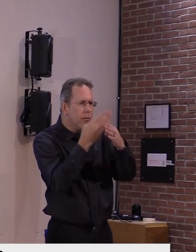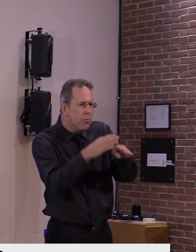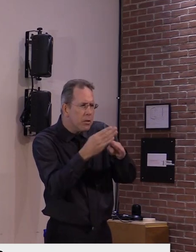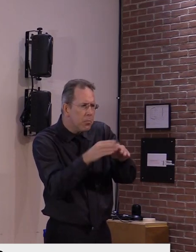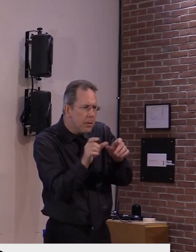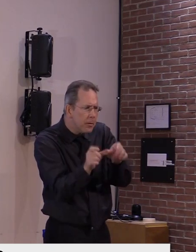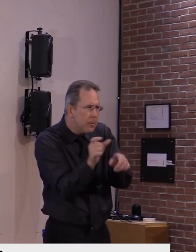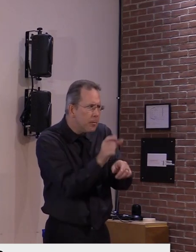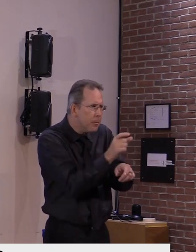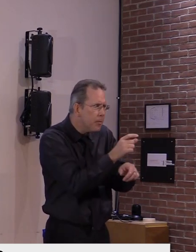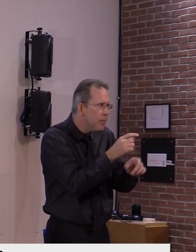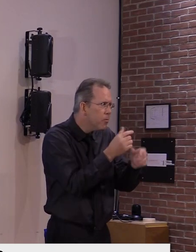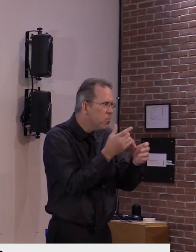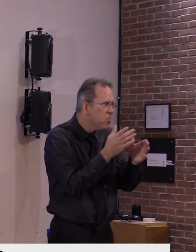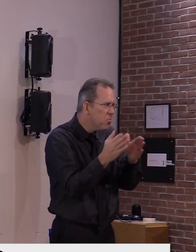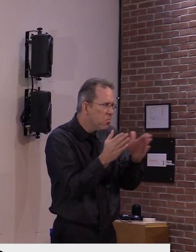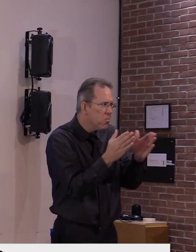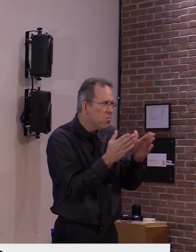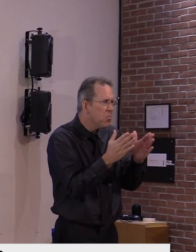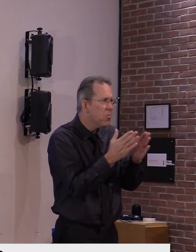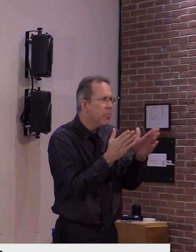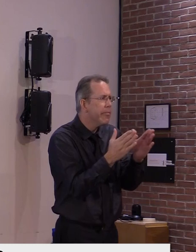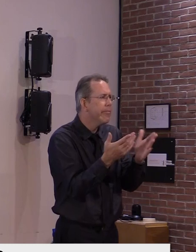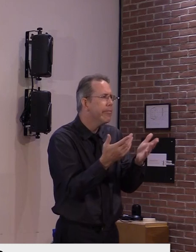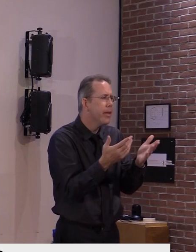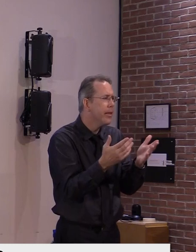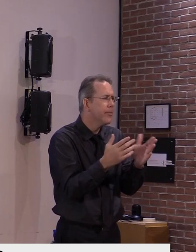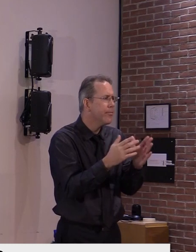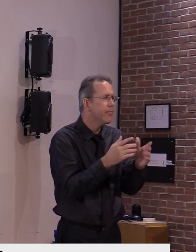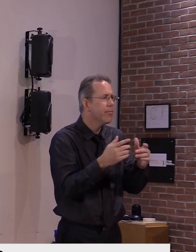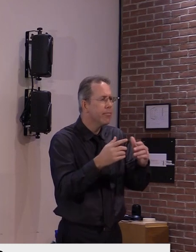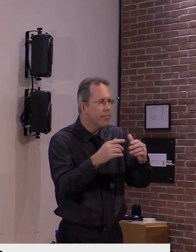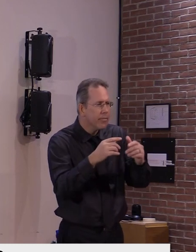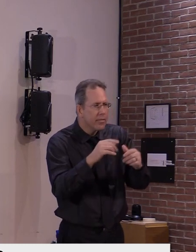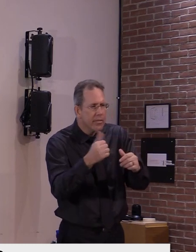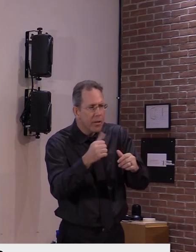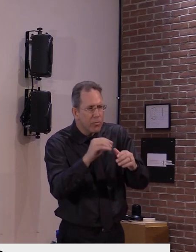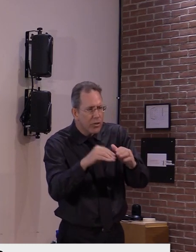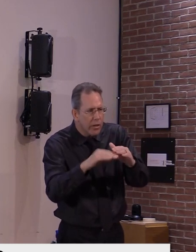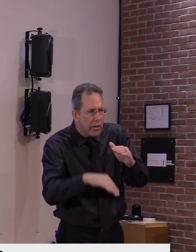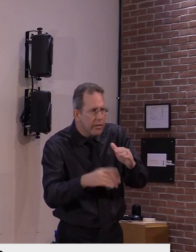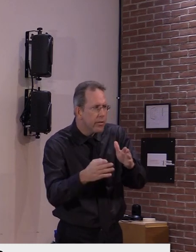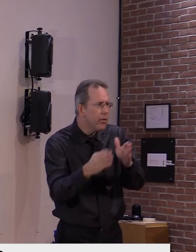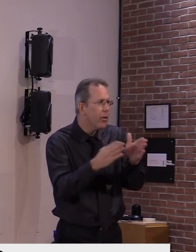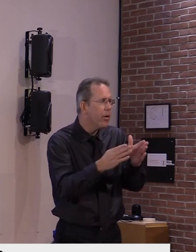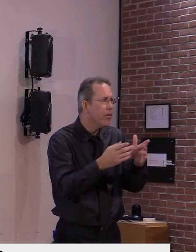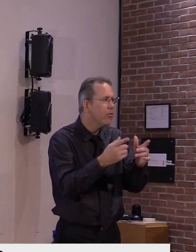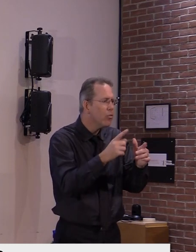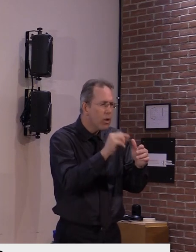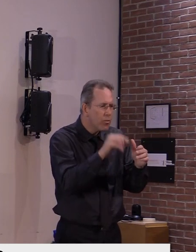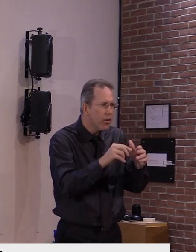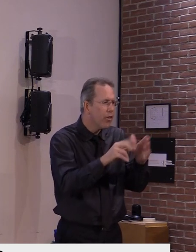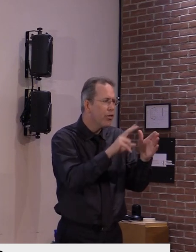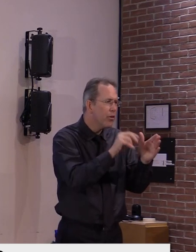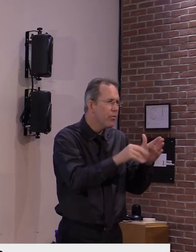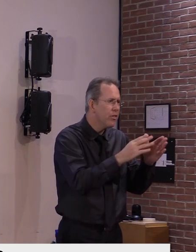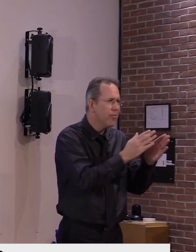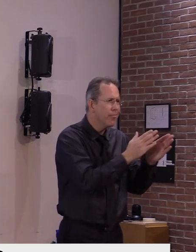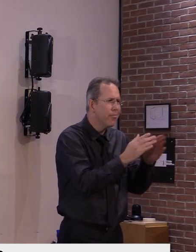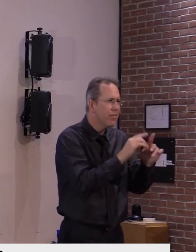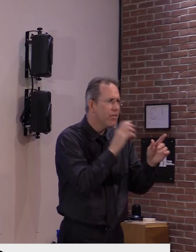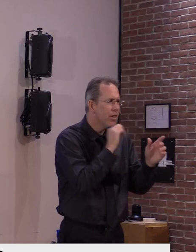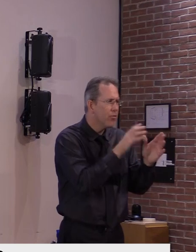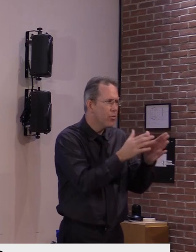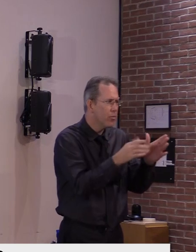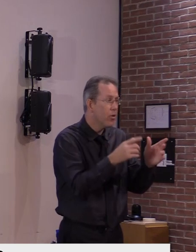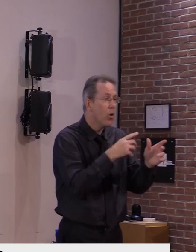by decades of life, et cetera, it will obviously be much higher in the very oldest. And our Vermont